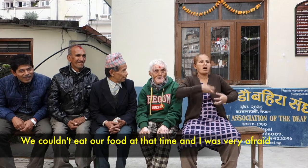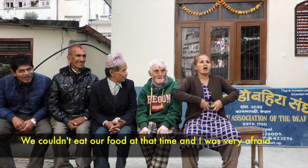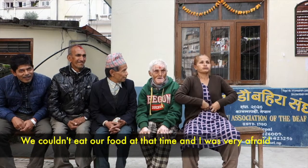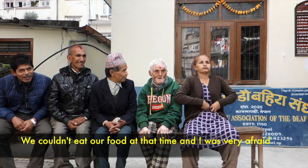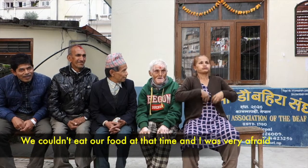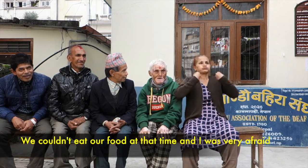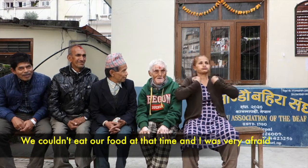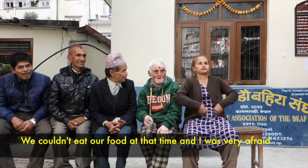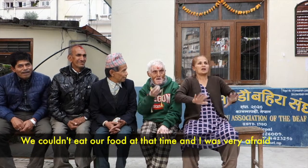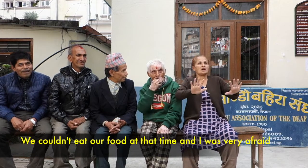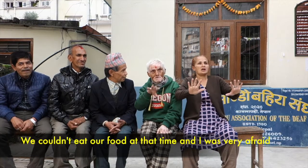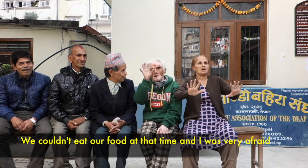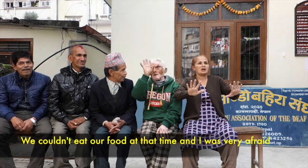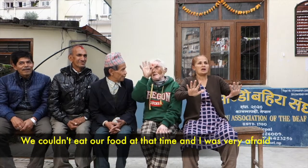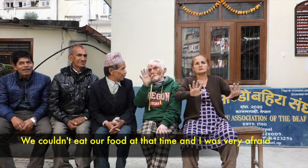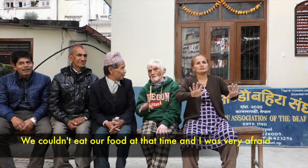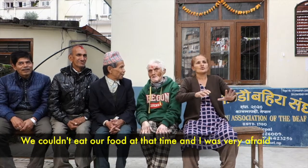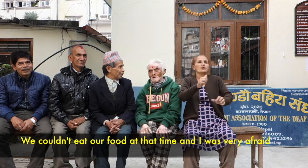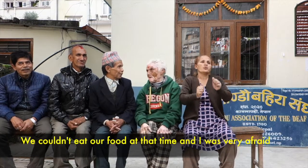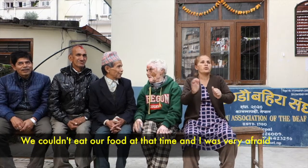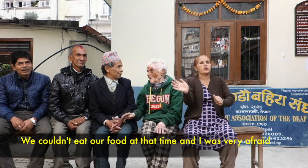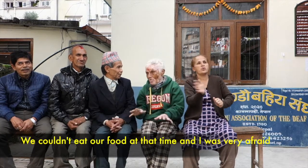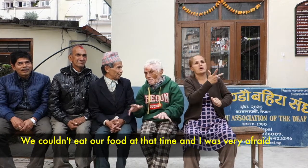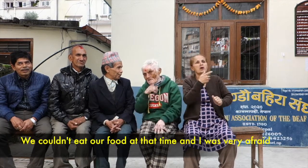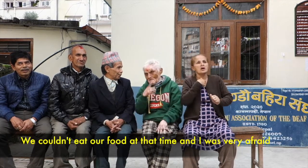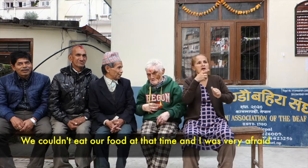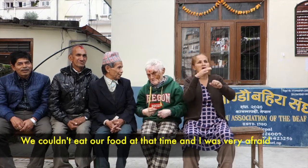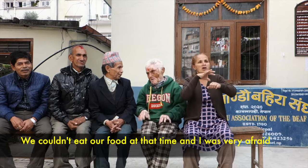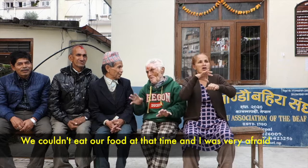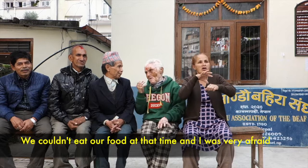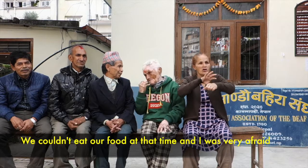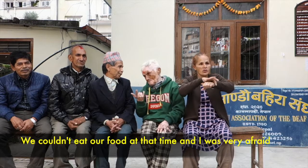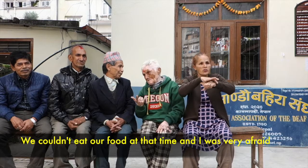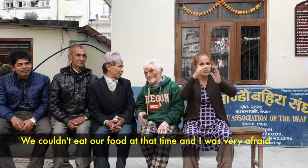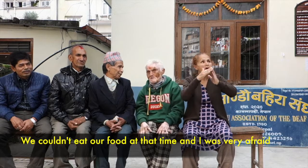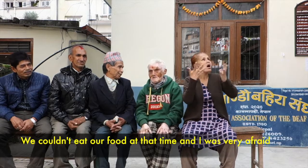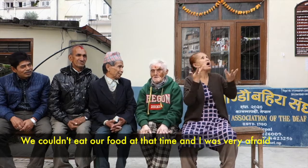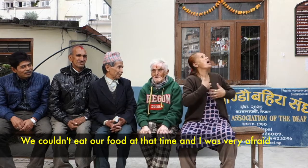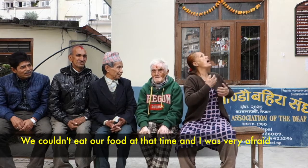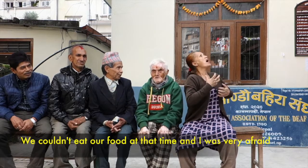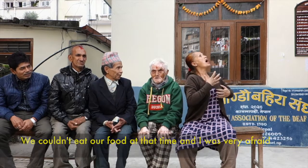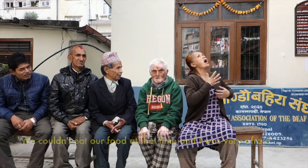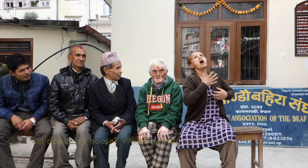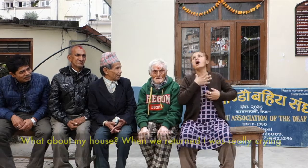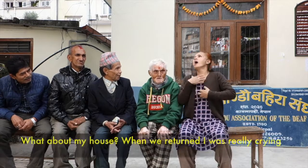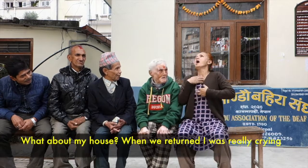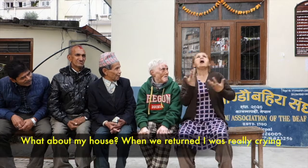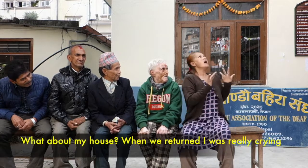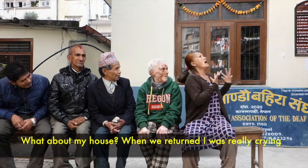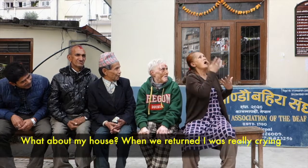We couldn't eat our food that time, and I'm very afraid that what